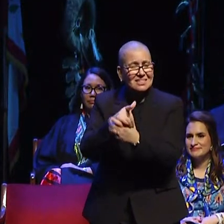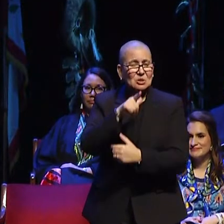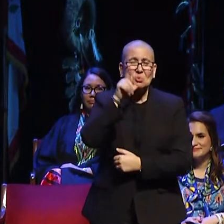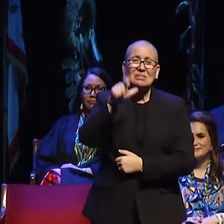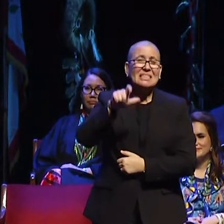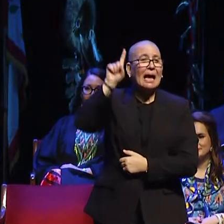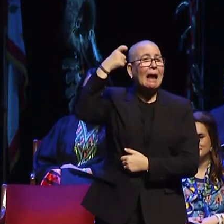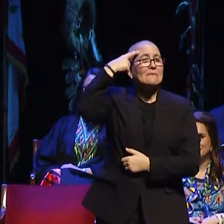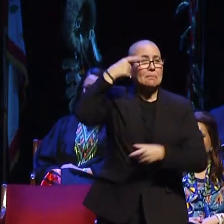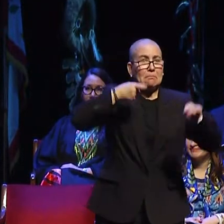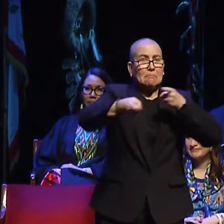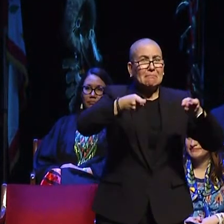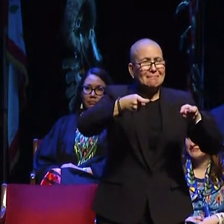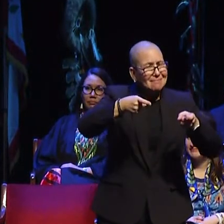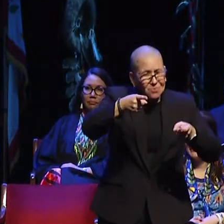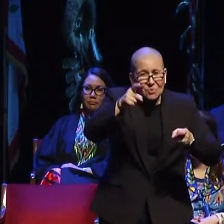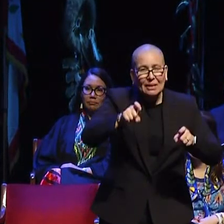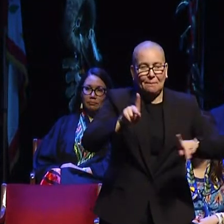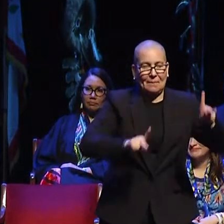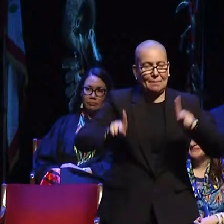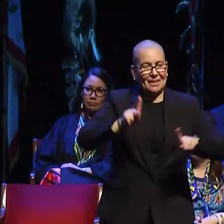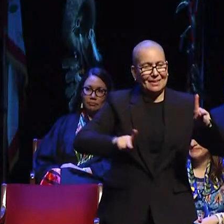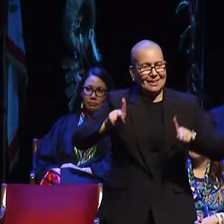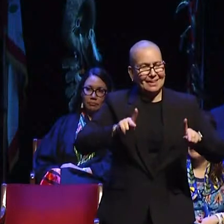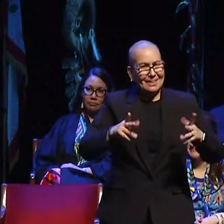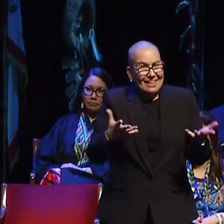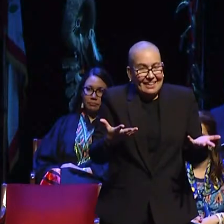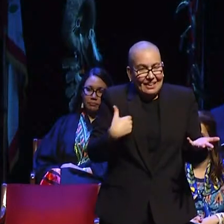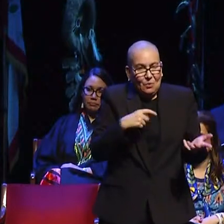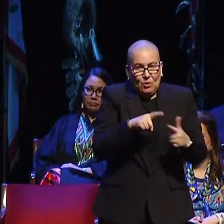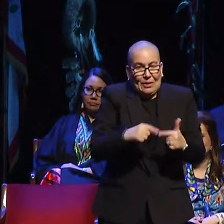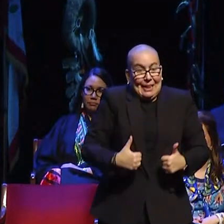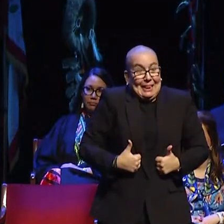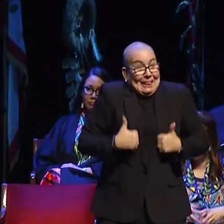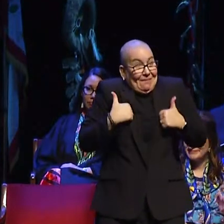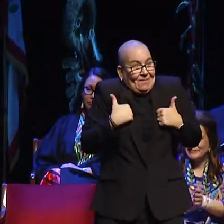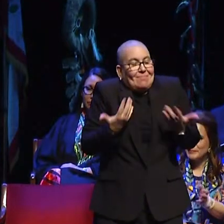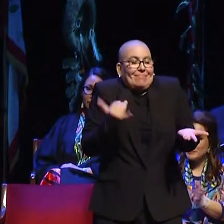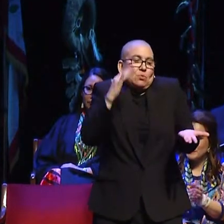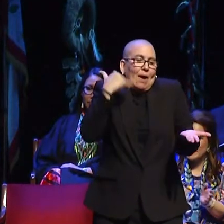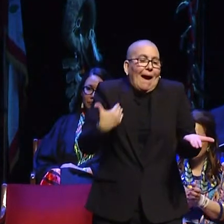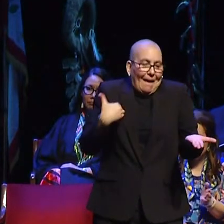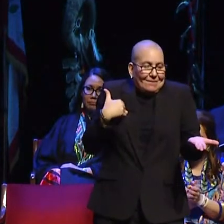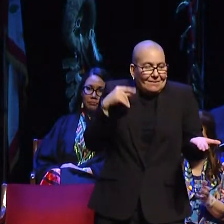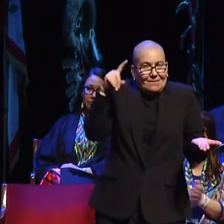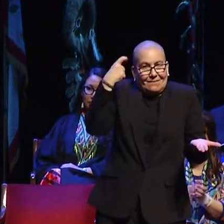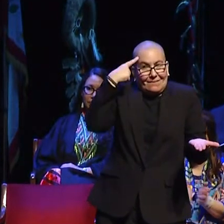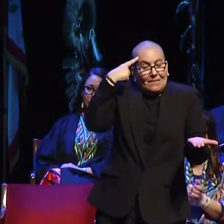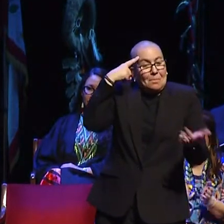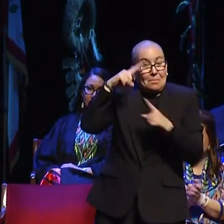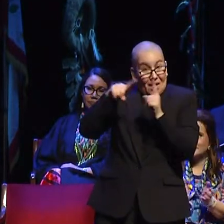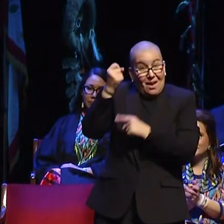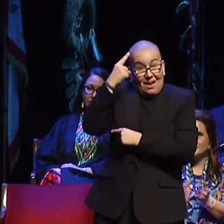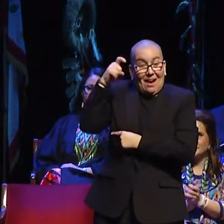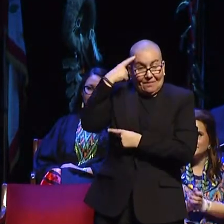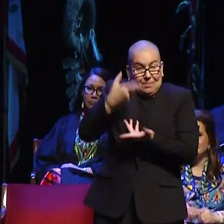you should dang sure expect me to try and live one. That's our opportunity. That's our